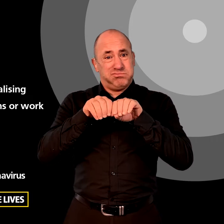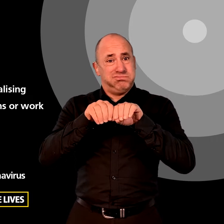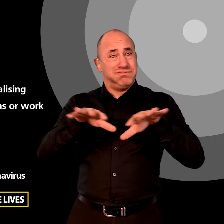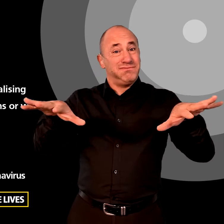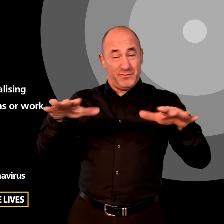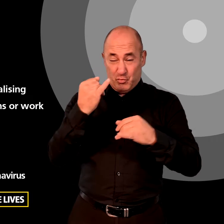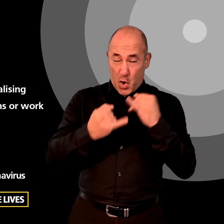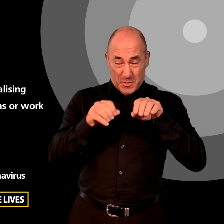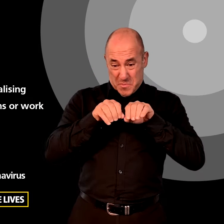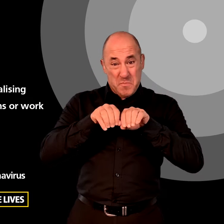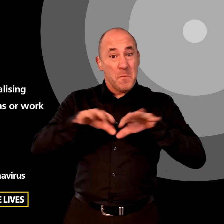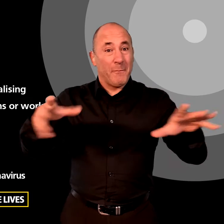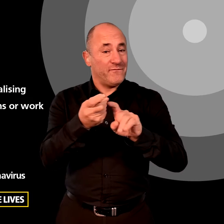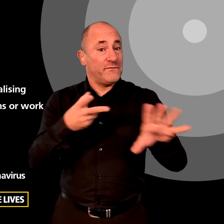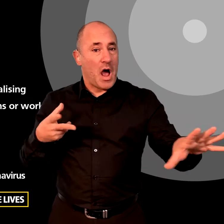even faster.